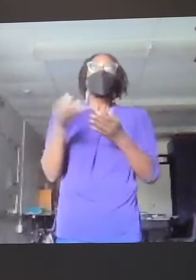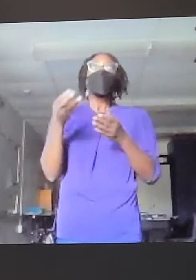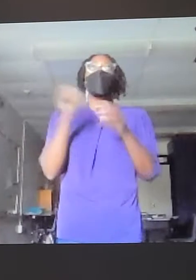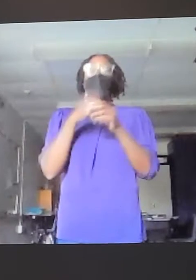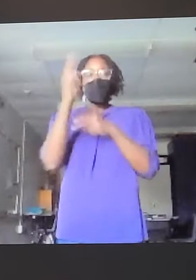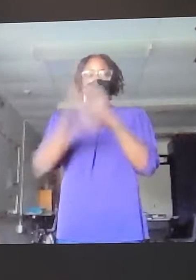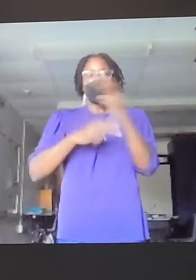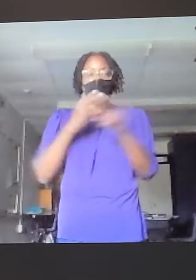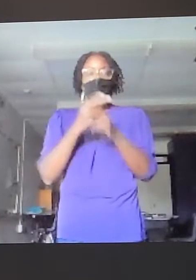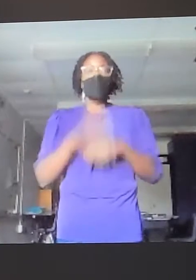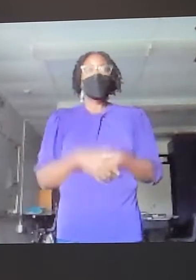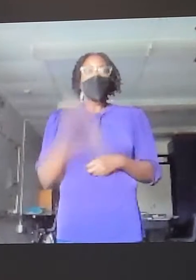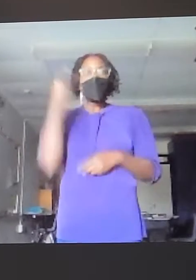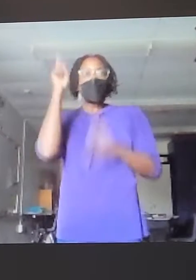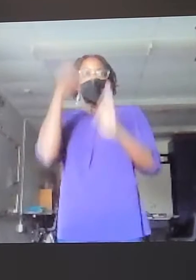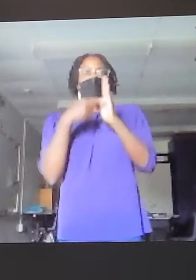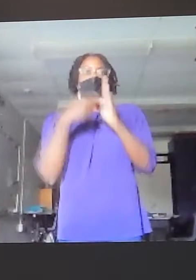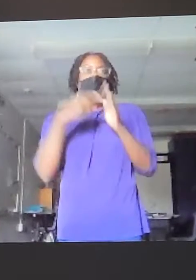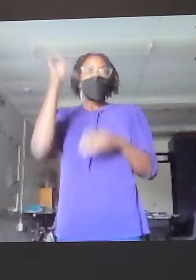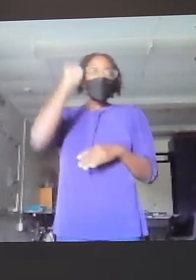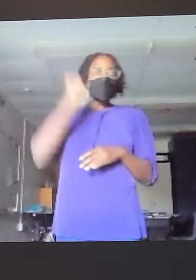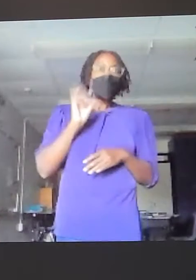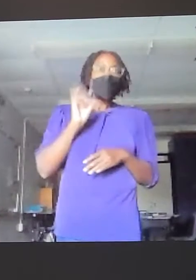entire universe, like Isabella's